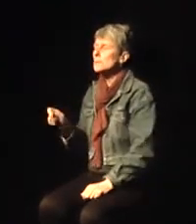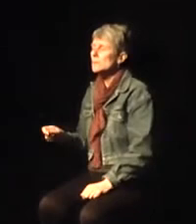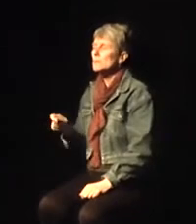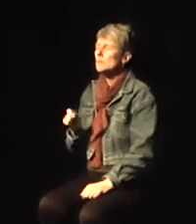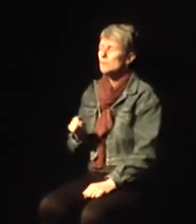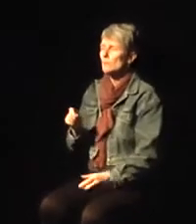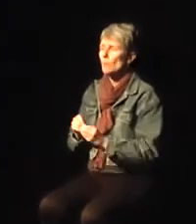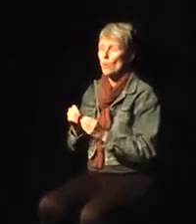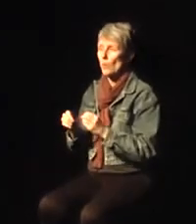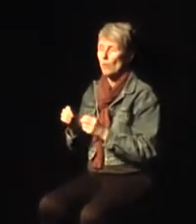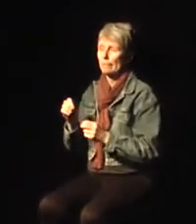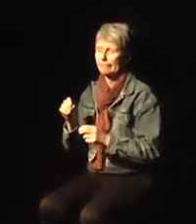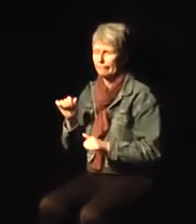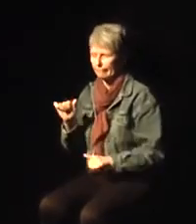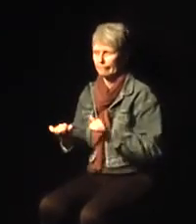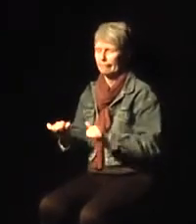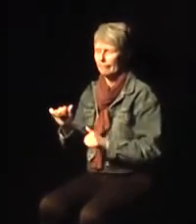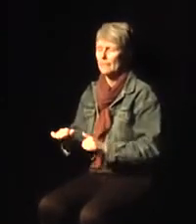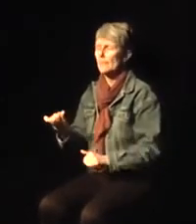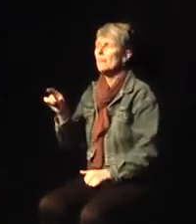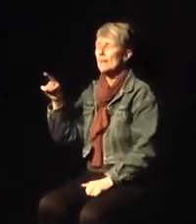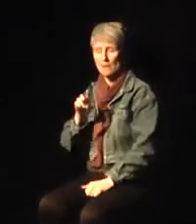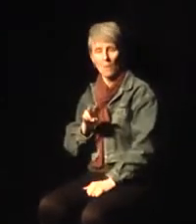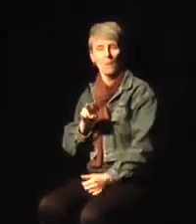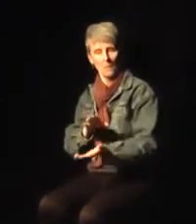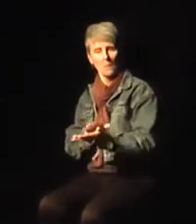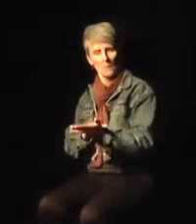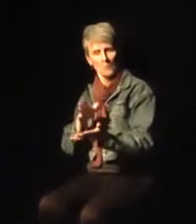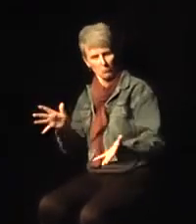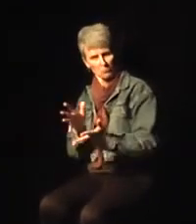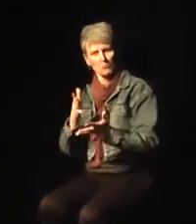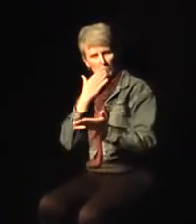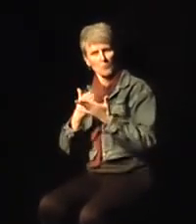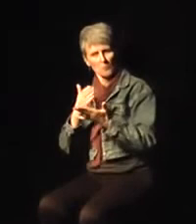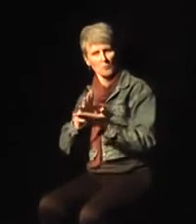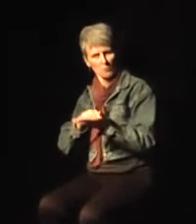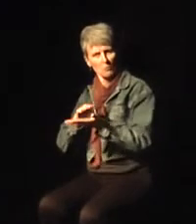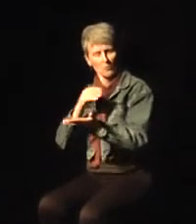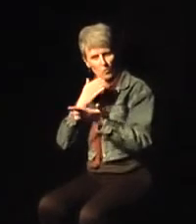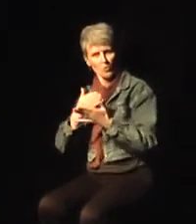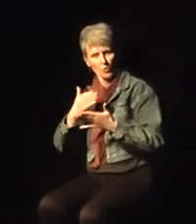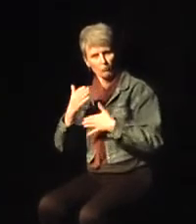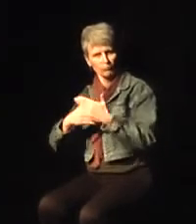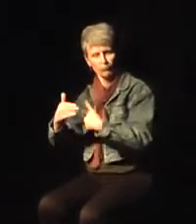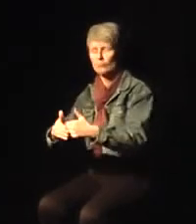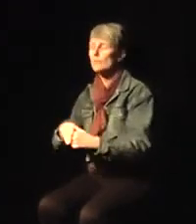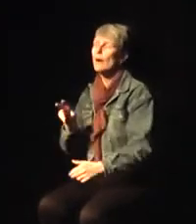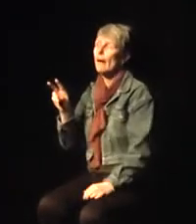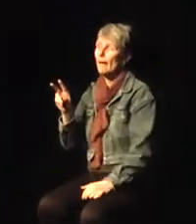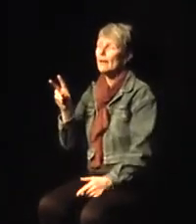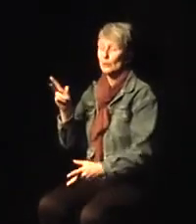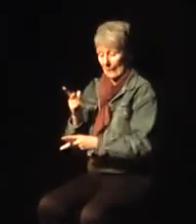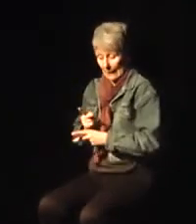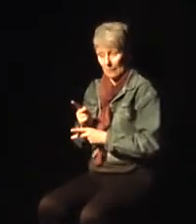mechanical. He congratulates me on how well I'm doing and how quickly I'm learning how to use the cane. And he gives me the cane